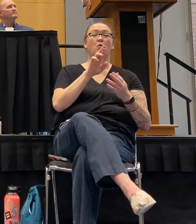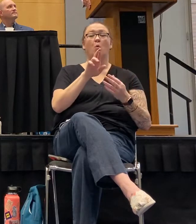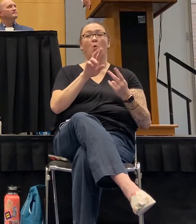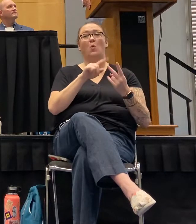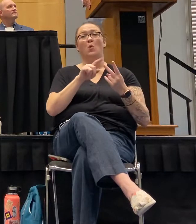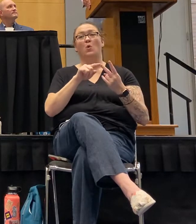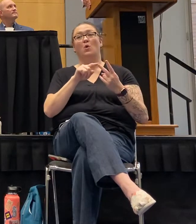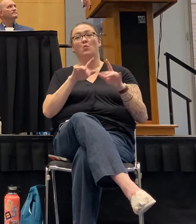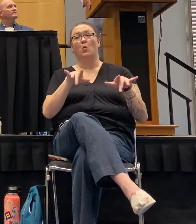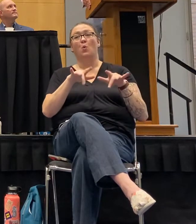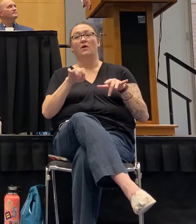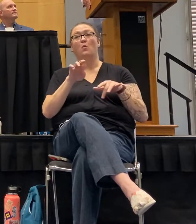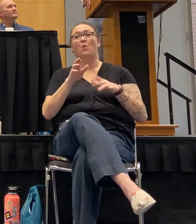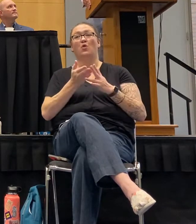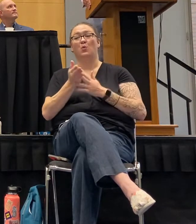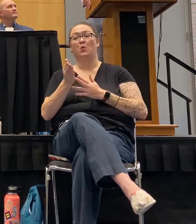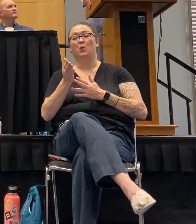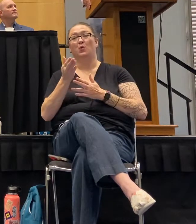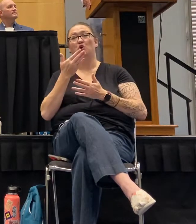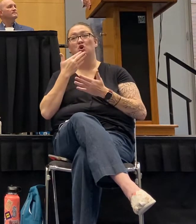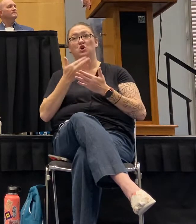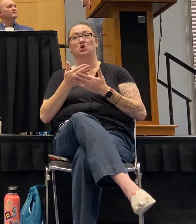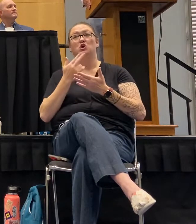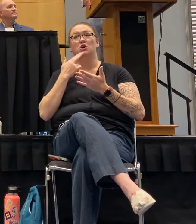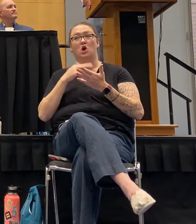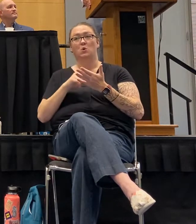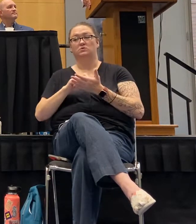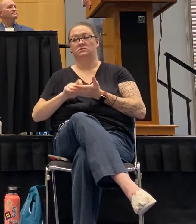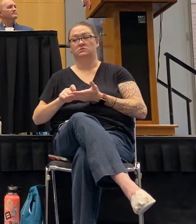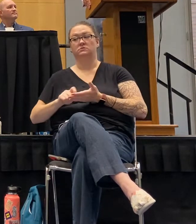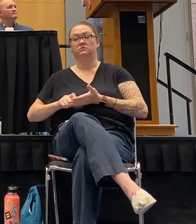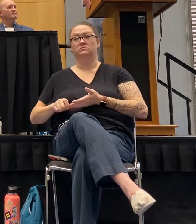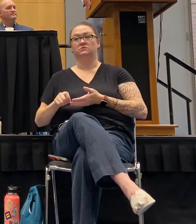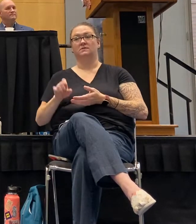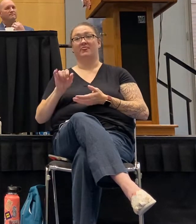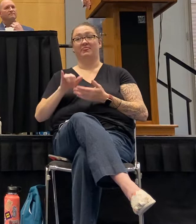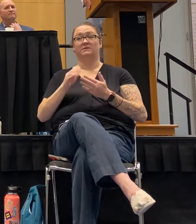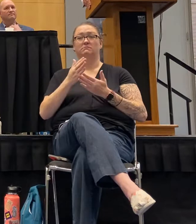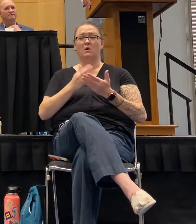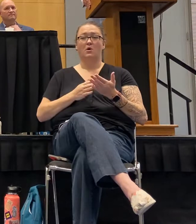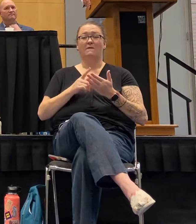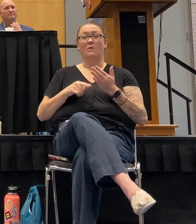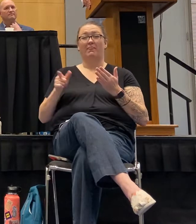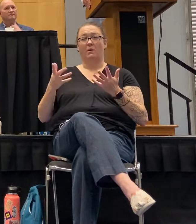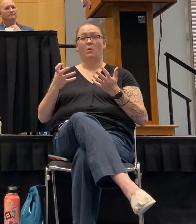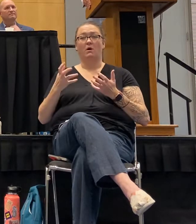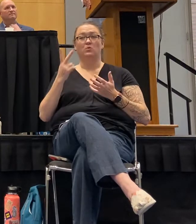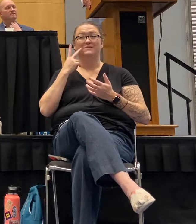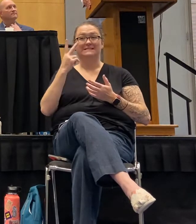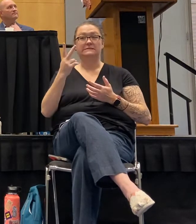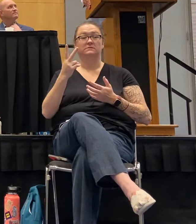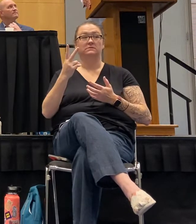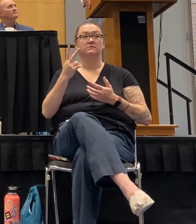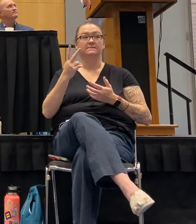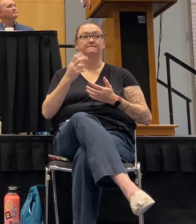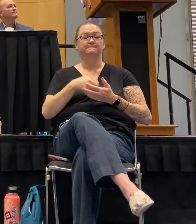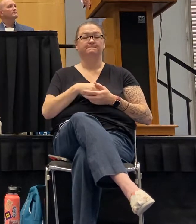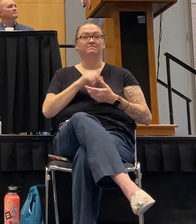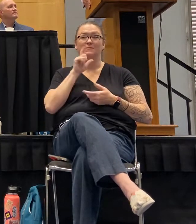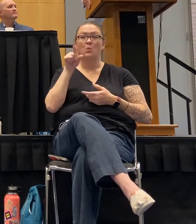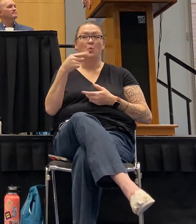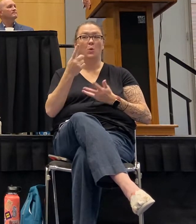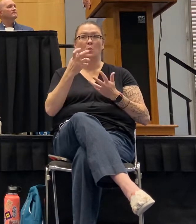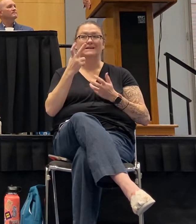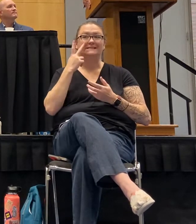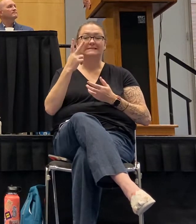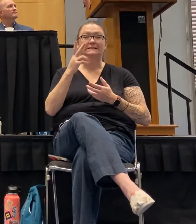through very thorough notes. So that is part of what they want to see. They not only